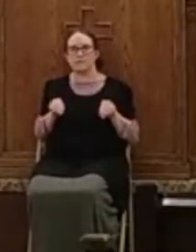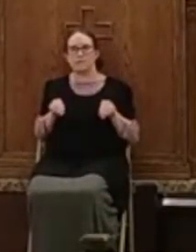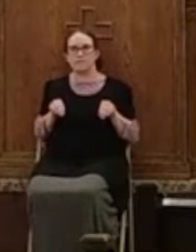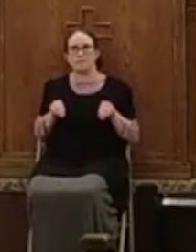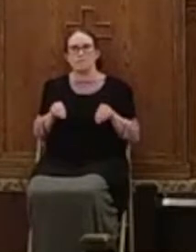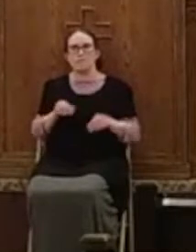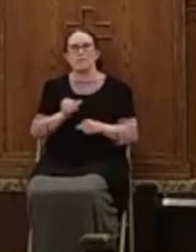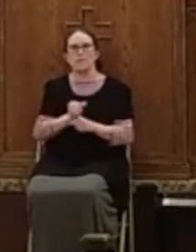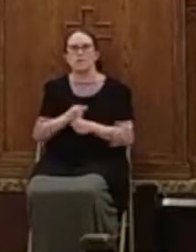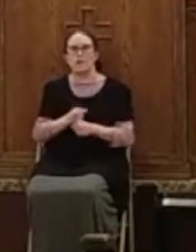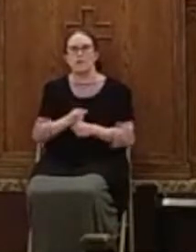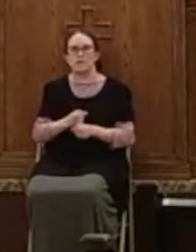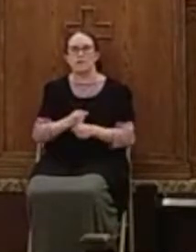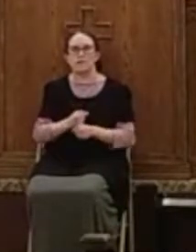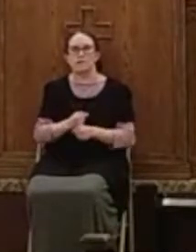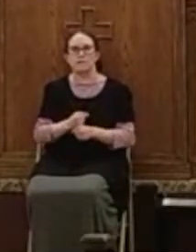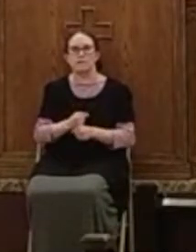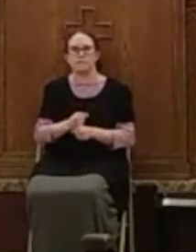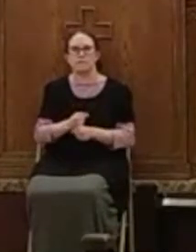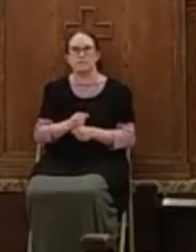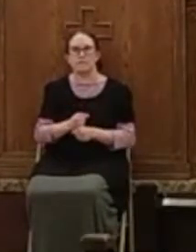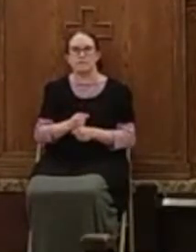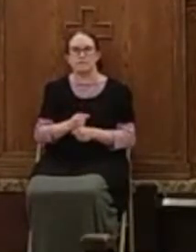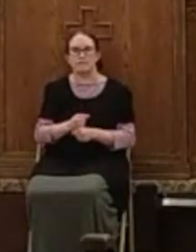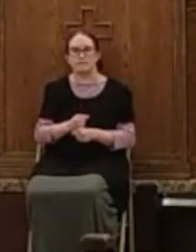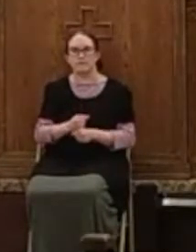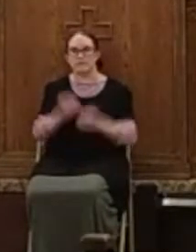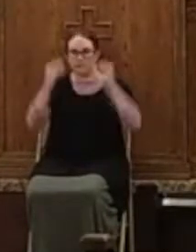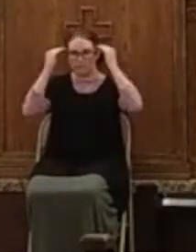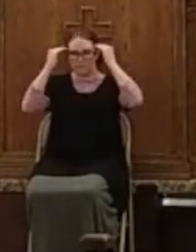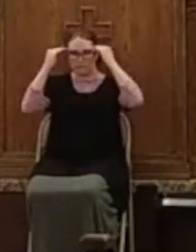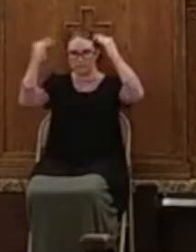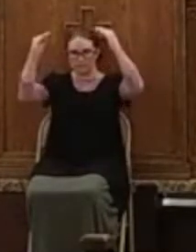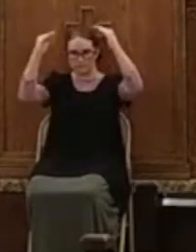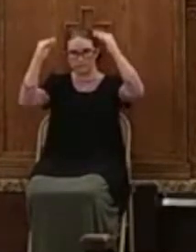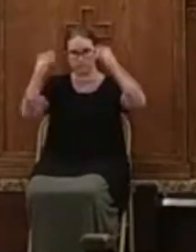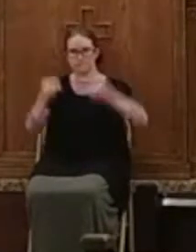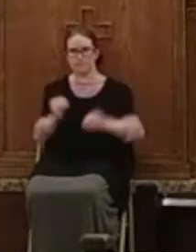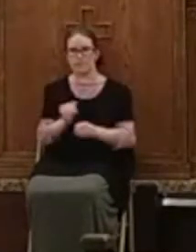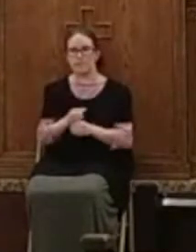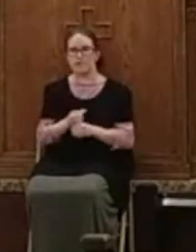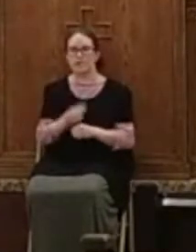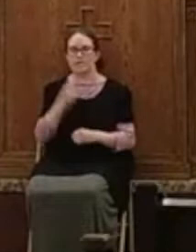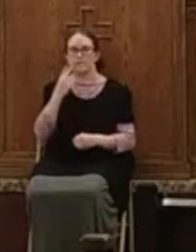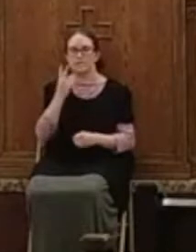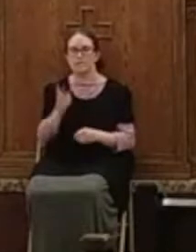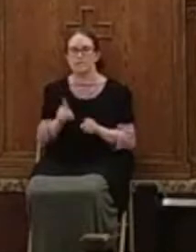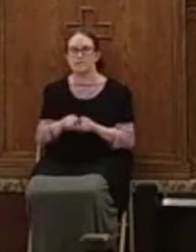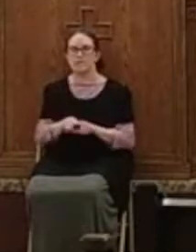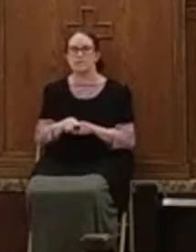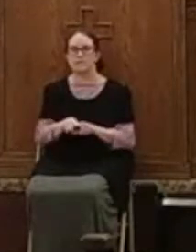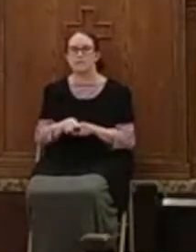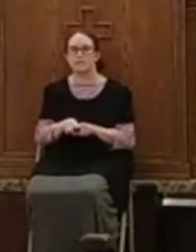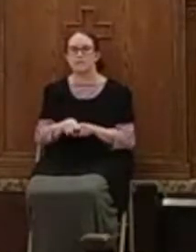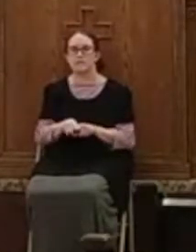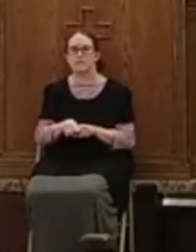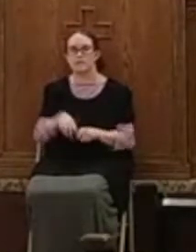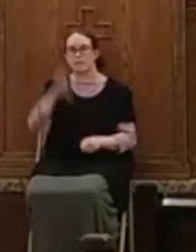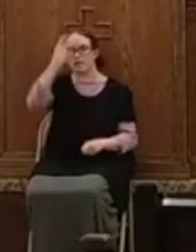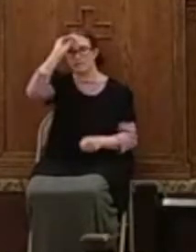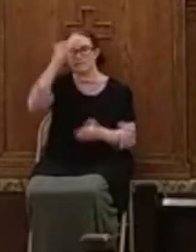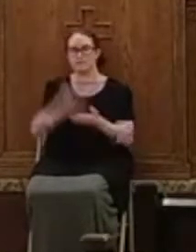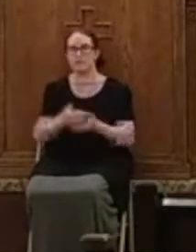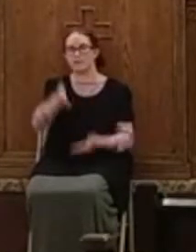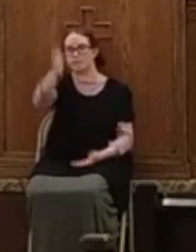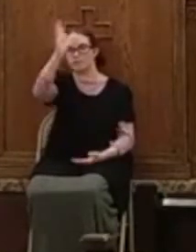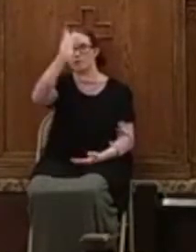He made himself to be, amen, a priest. He made himself out to be the Son of